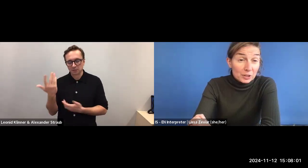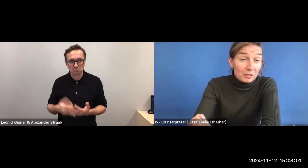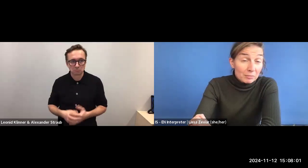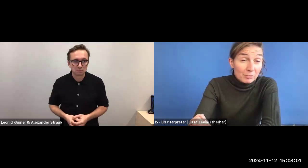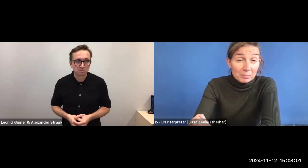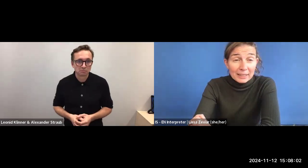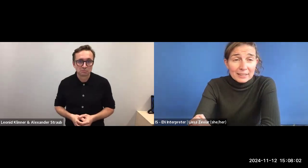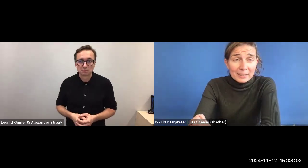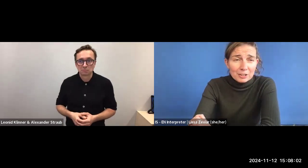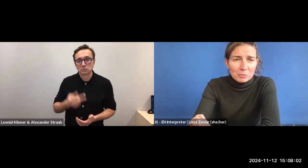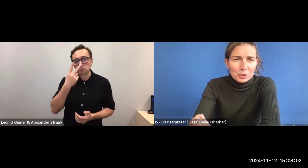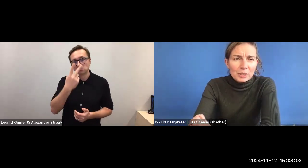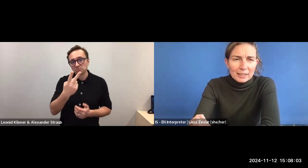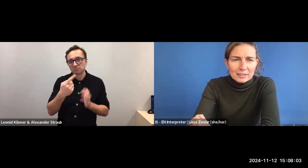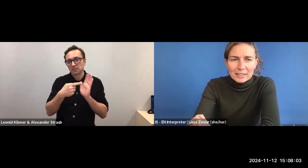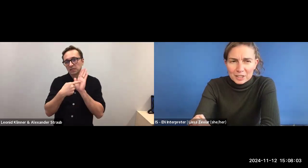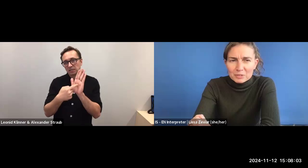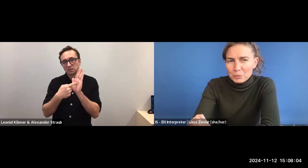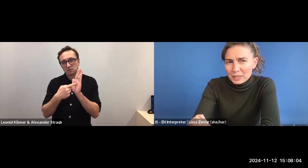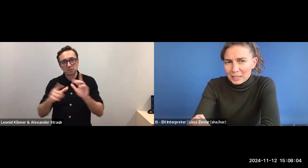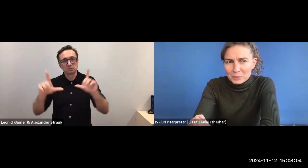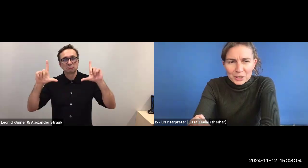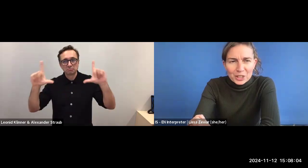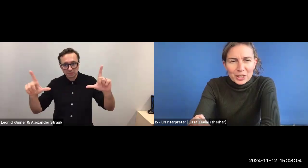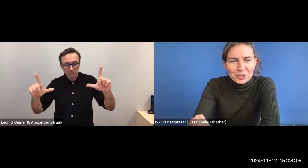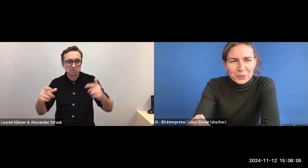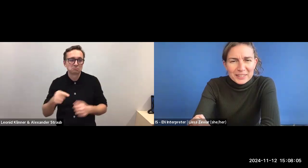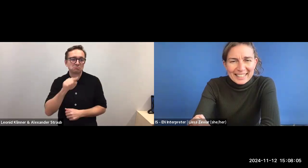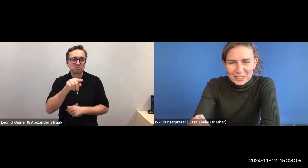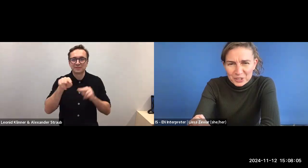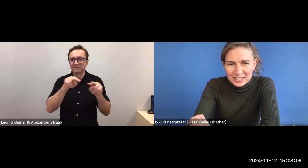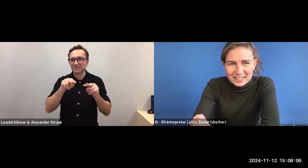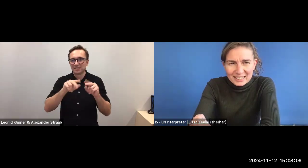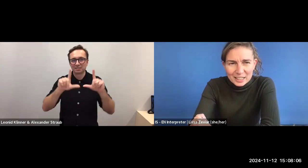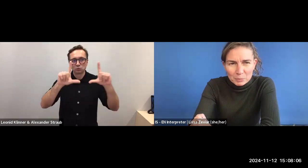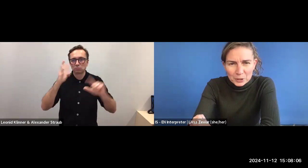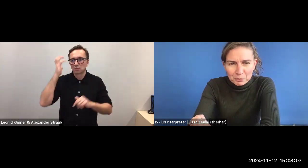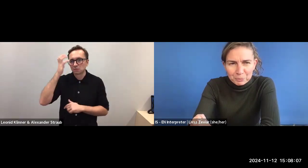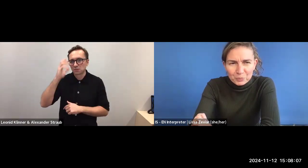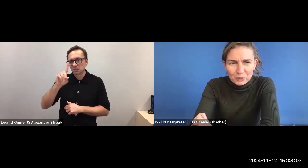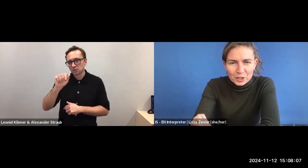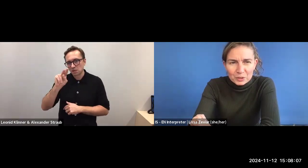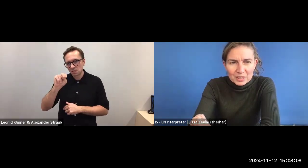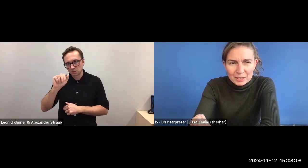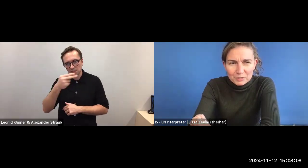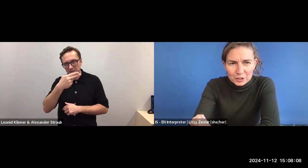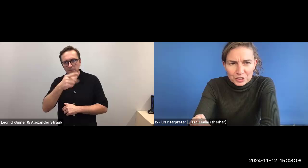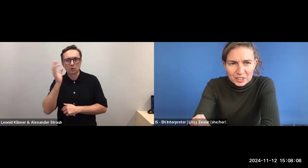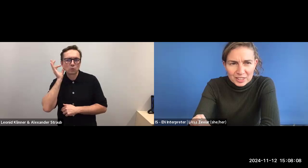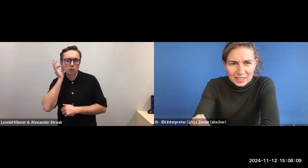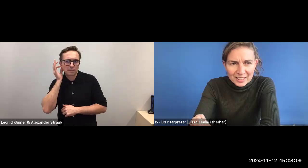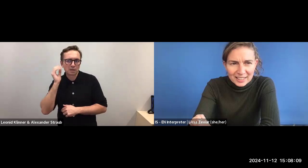was doable to place it here in Moodle, and that's what we ended up choosing. And so you can see the setup here. You can